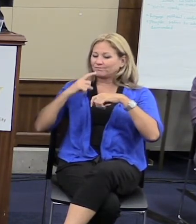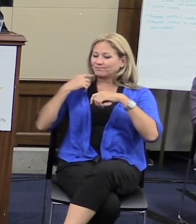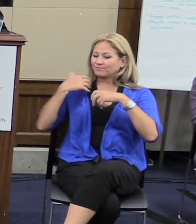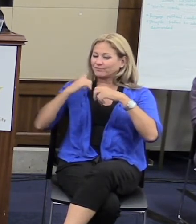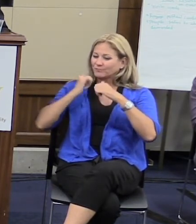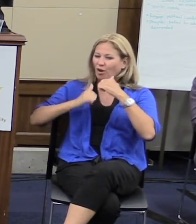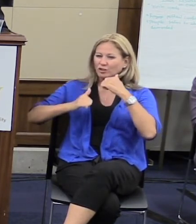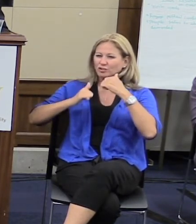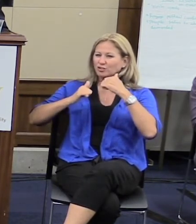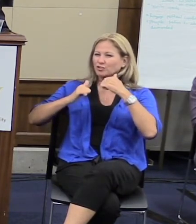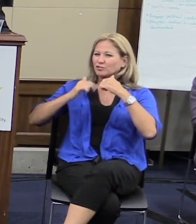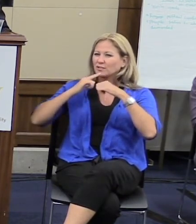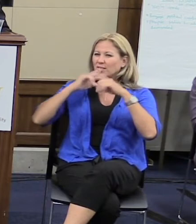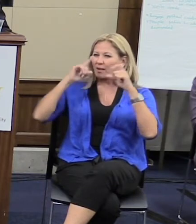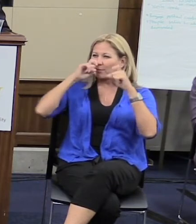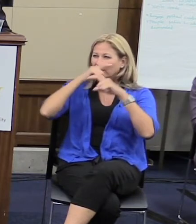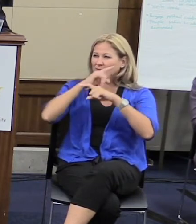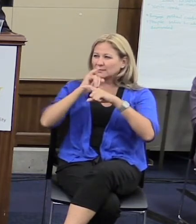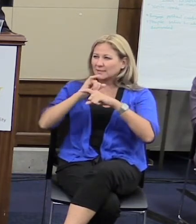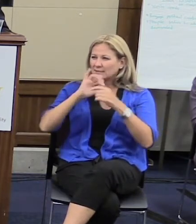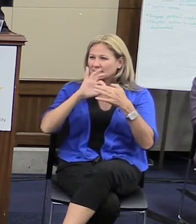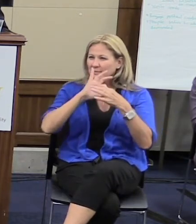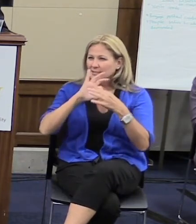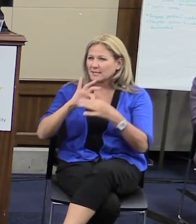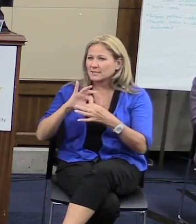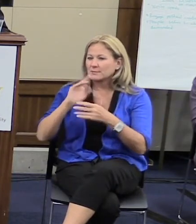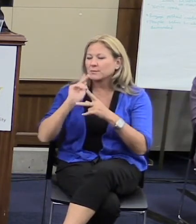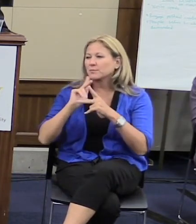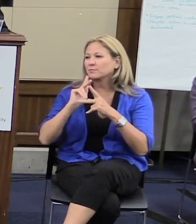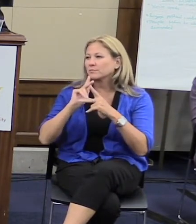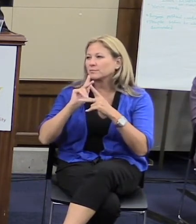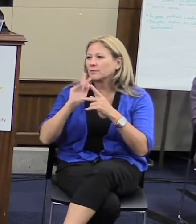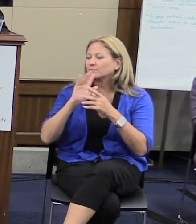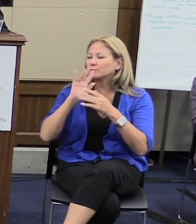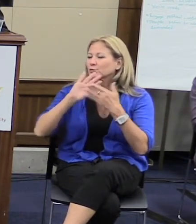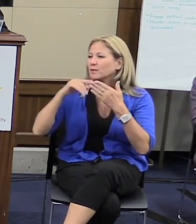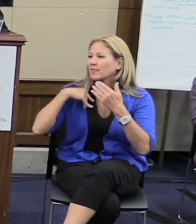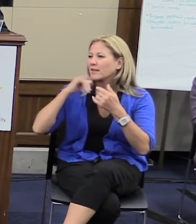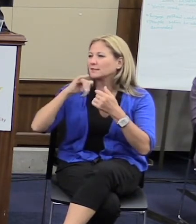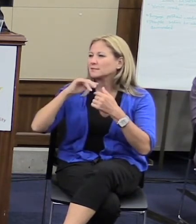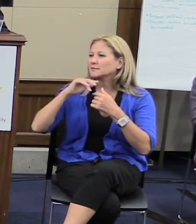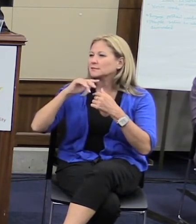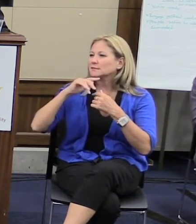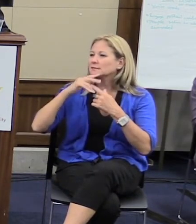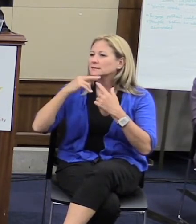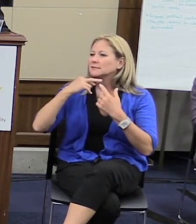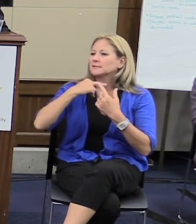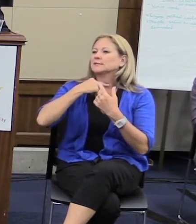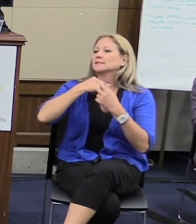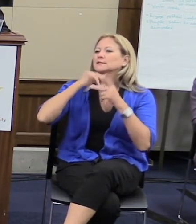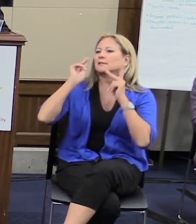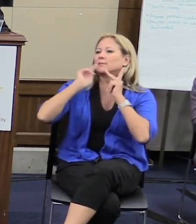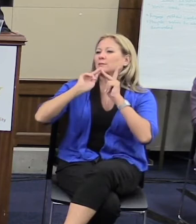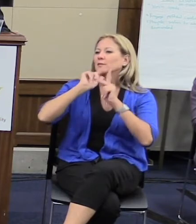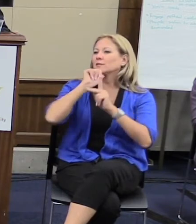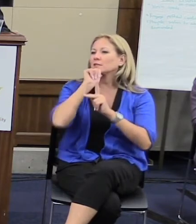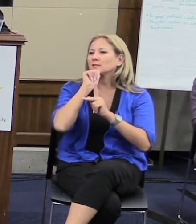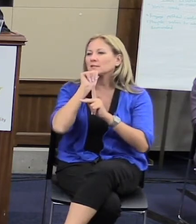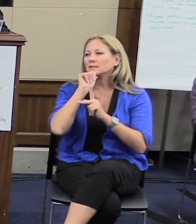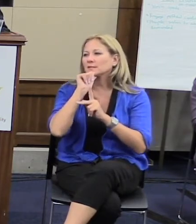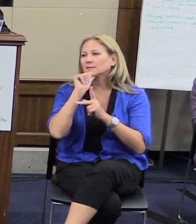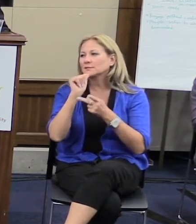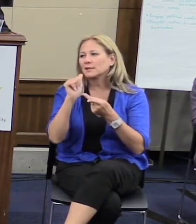that and the complexity of it that ties people up. It's it's nothing to be proud